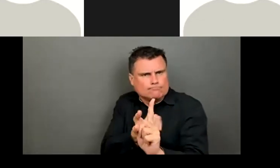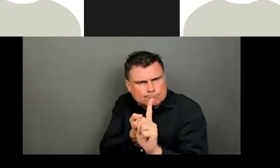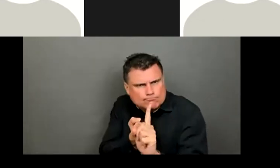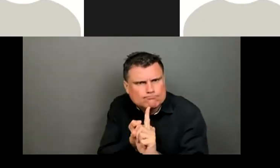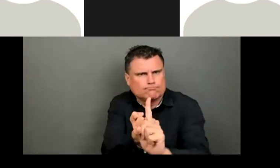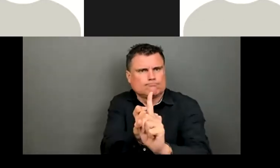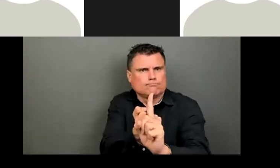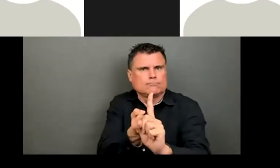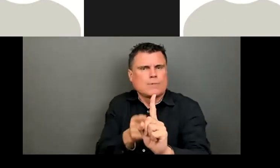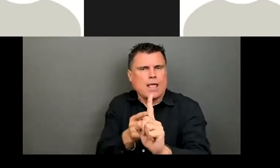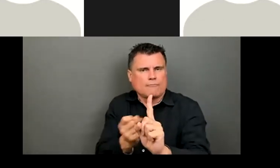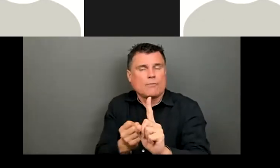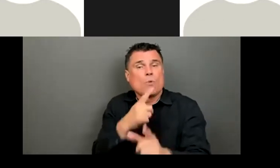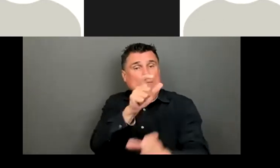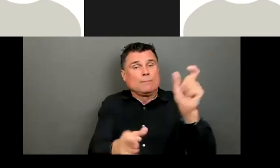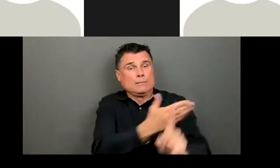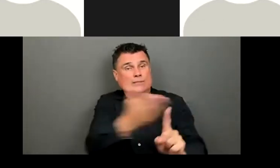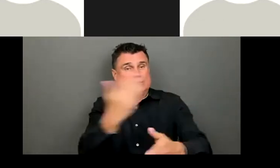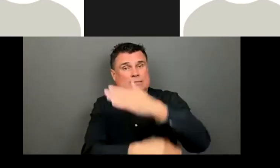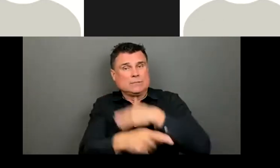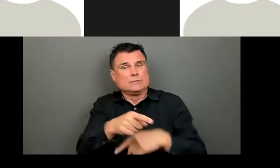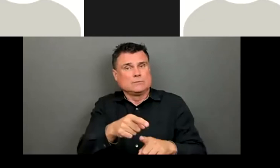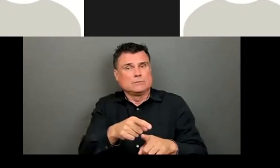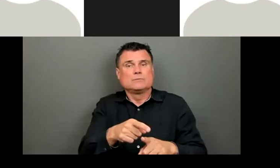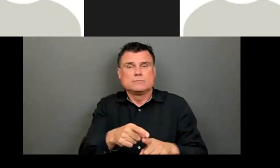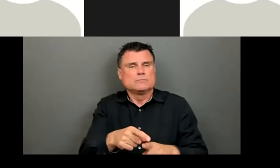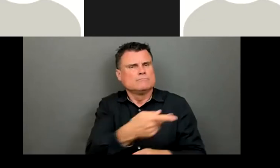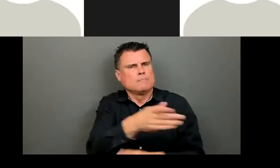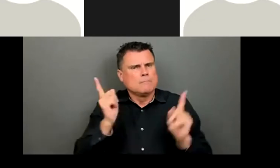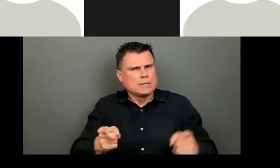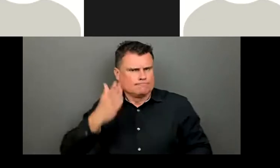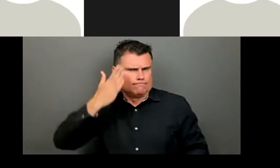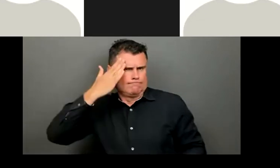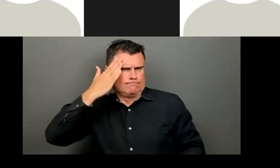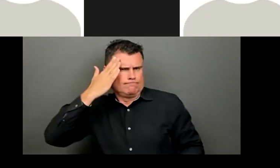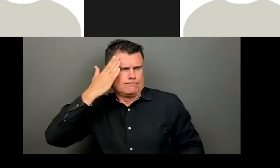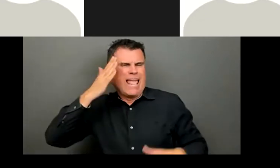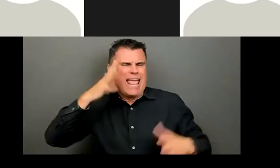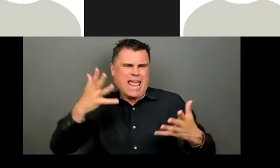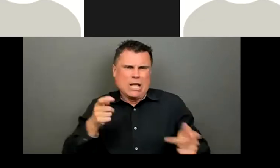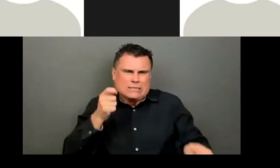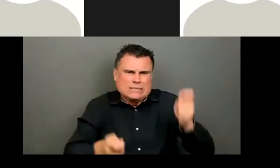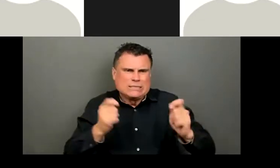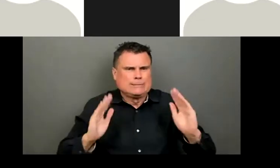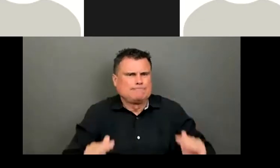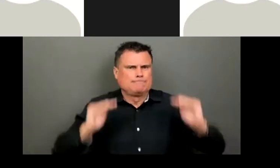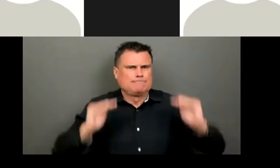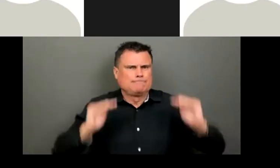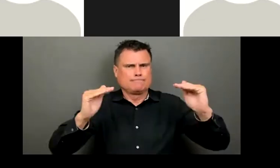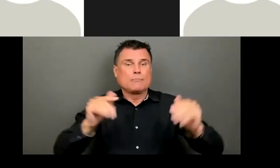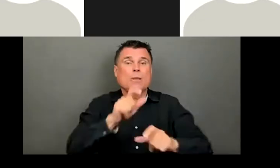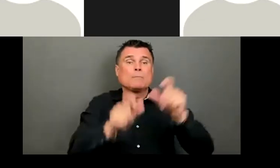awareness, as our colleague and our friend that has mentioned, from those that do not adhere because they do not